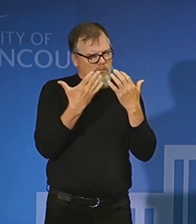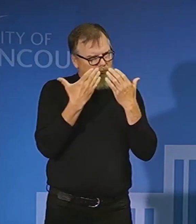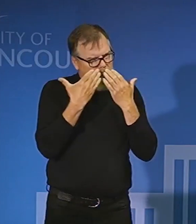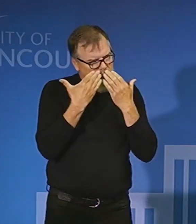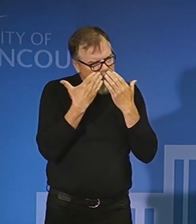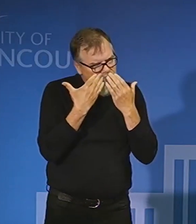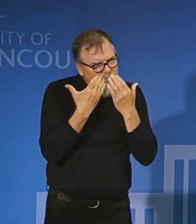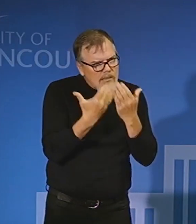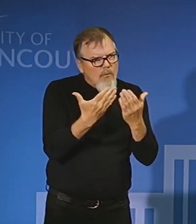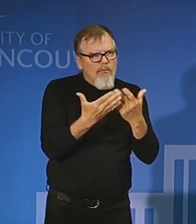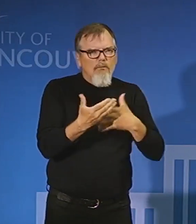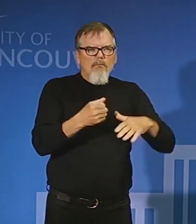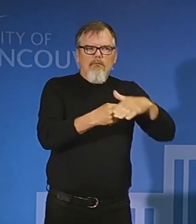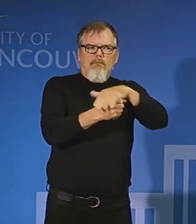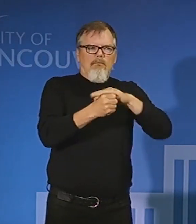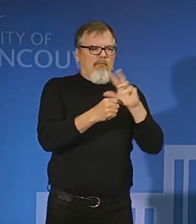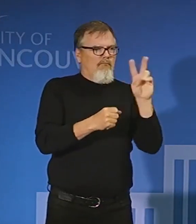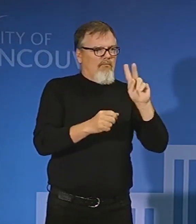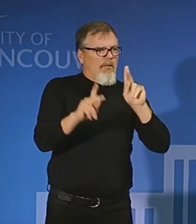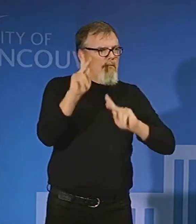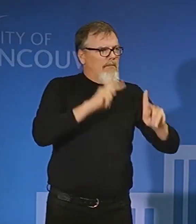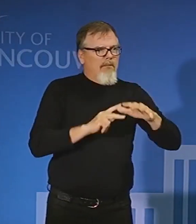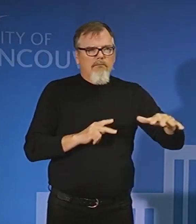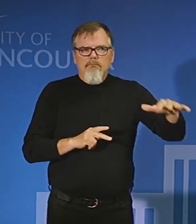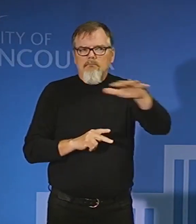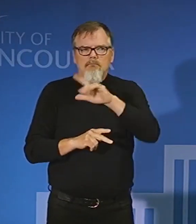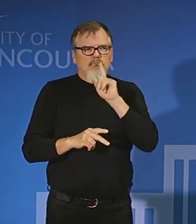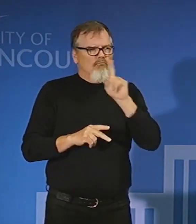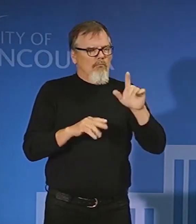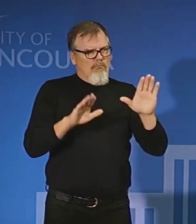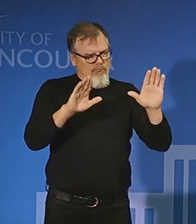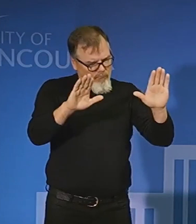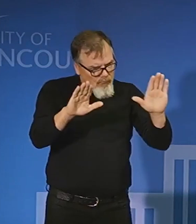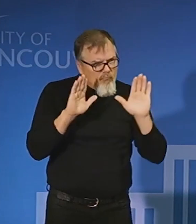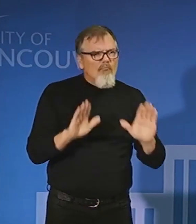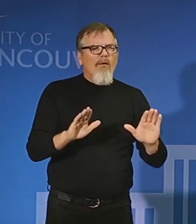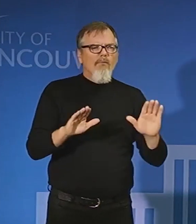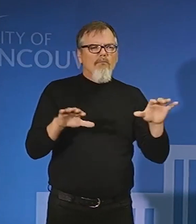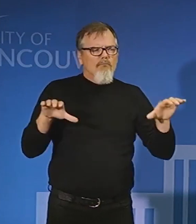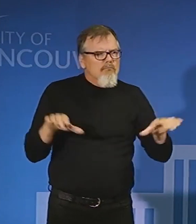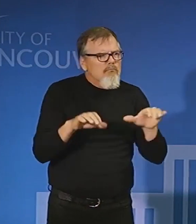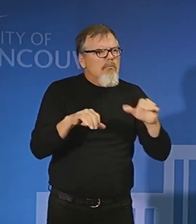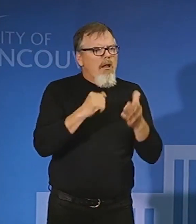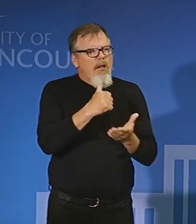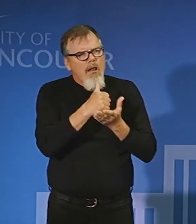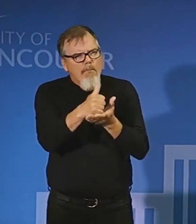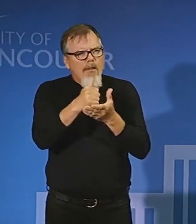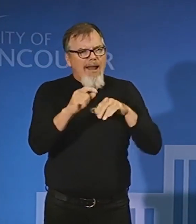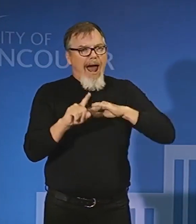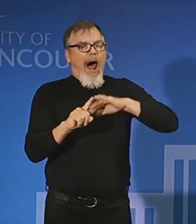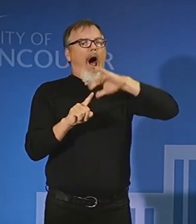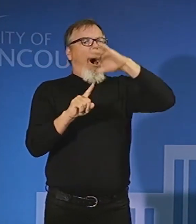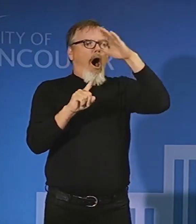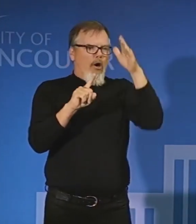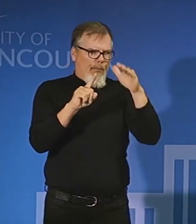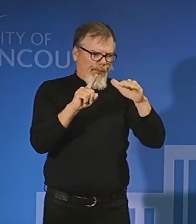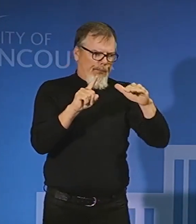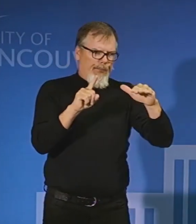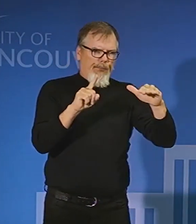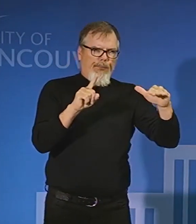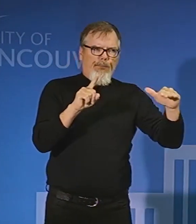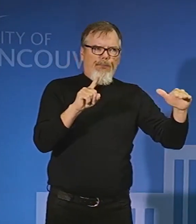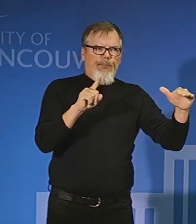Vancouver and of the broader region for all the great work that they have done to help us flatten the curve on the outbreak here. We flattened it